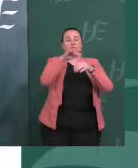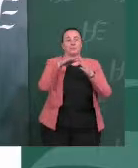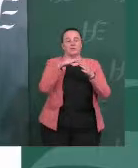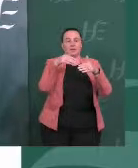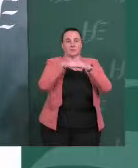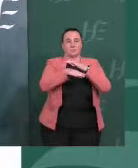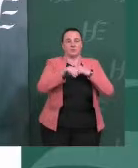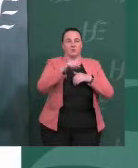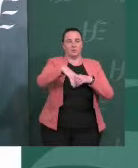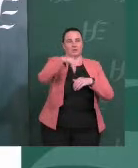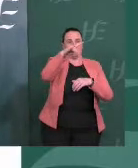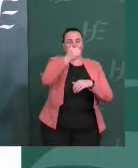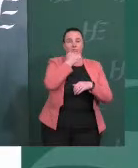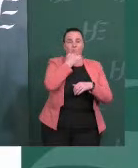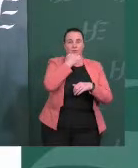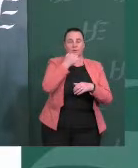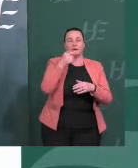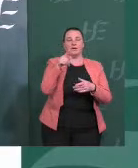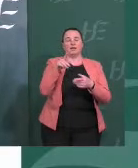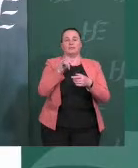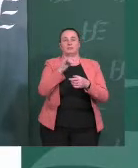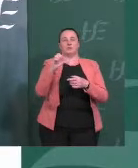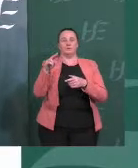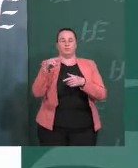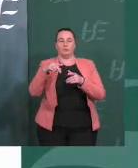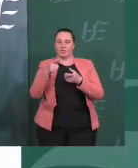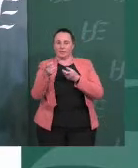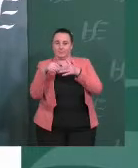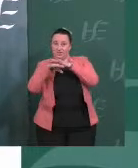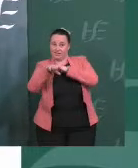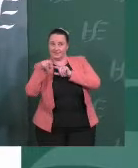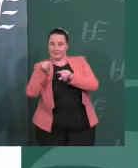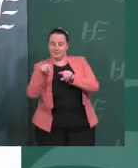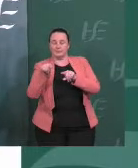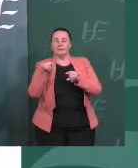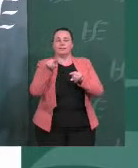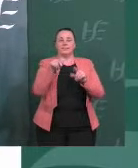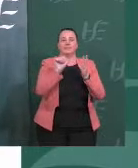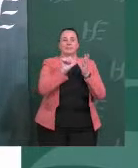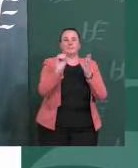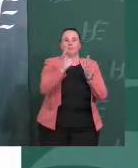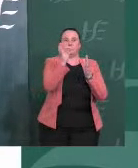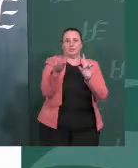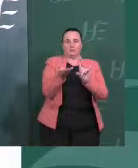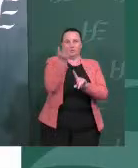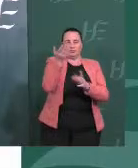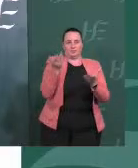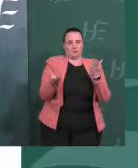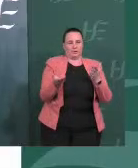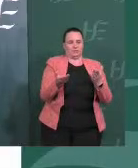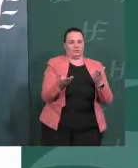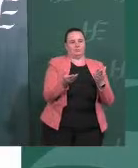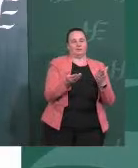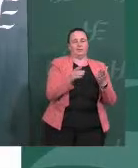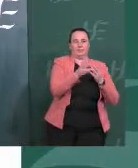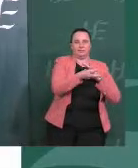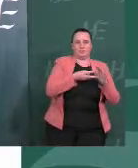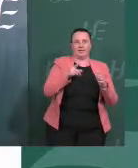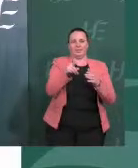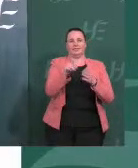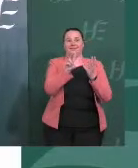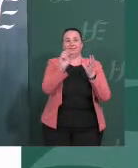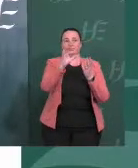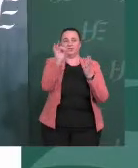the figure stated, as our ITU admissions, showing an increase of 60% on last week and 18% for